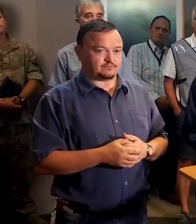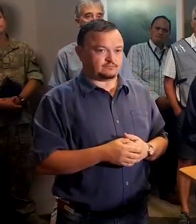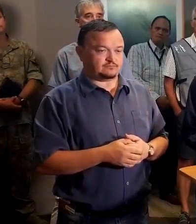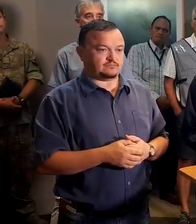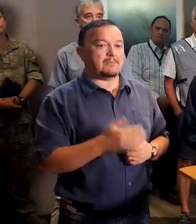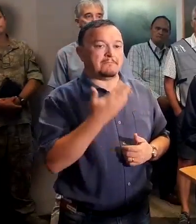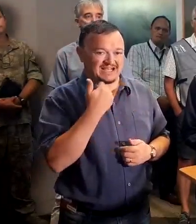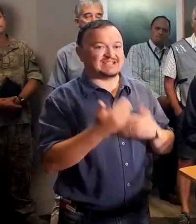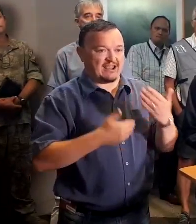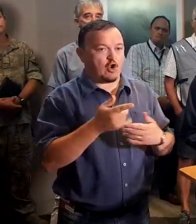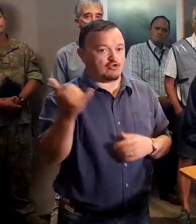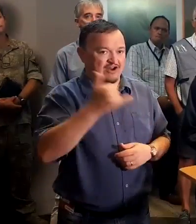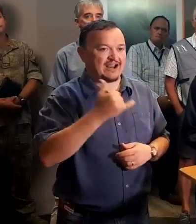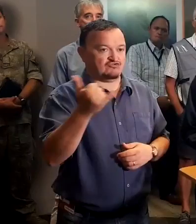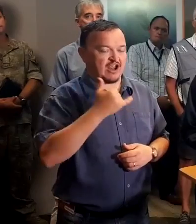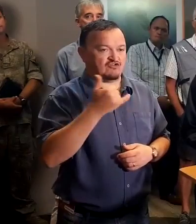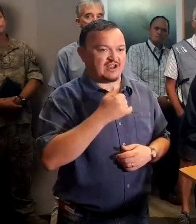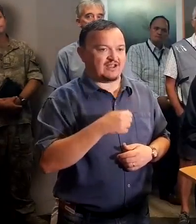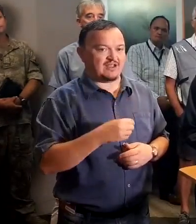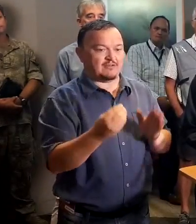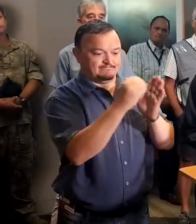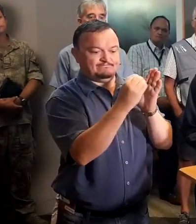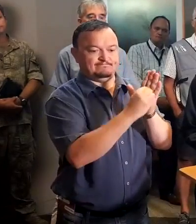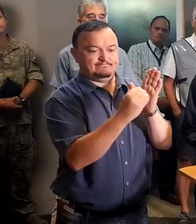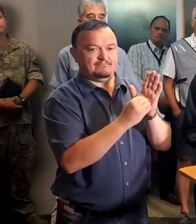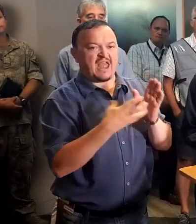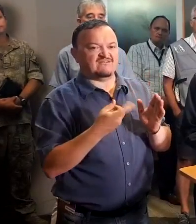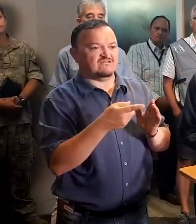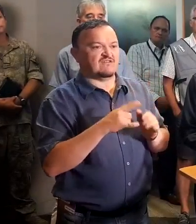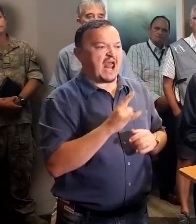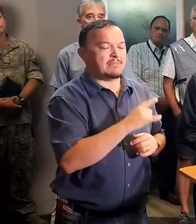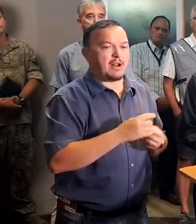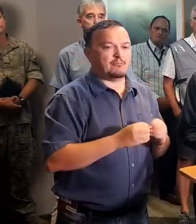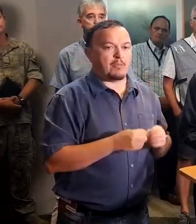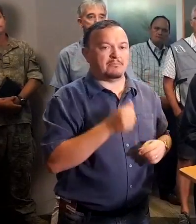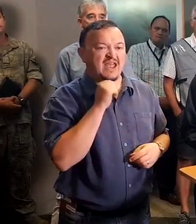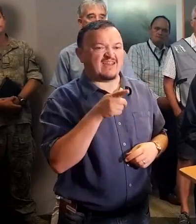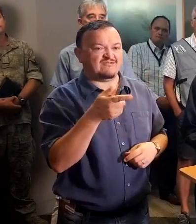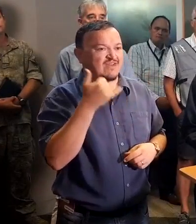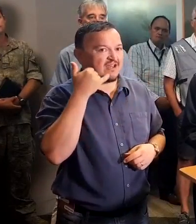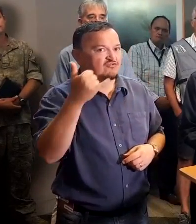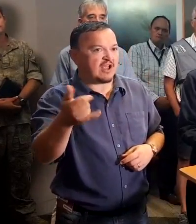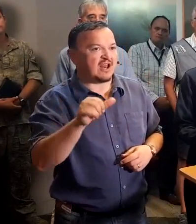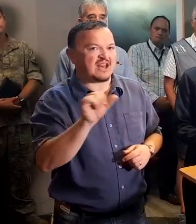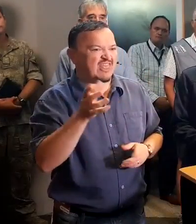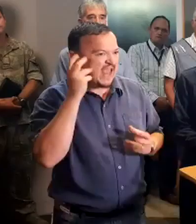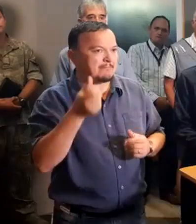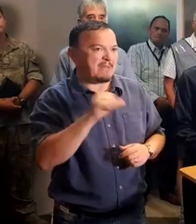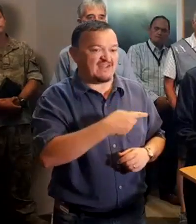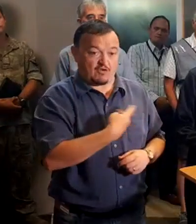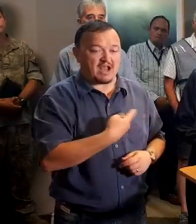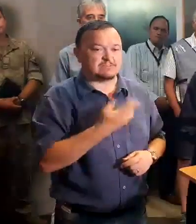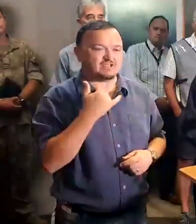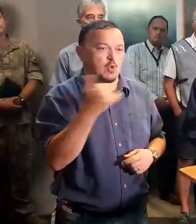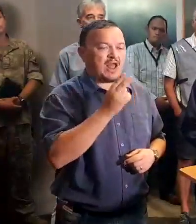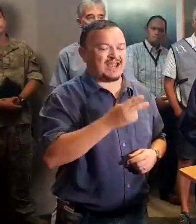number to get in contact with us to lodge those animals' concerns and to call back if you have not heard from us. Now, the SPCA and National Rescue Unit